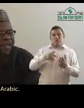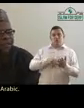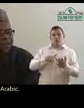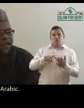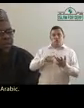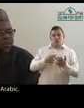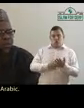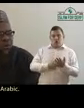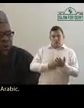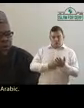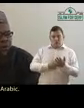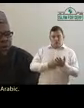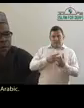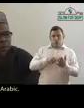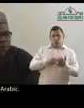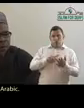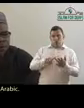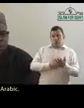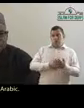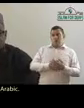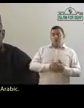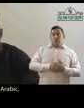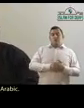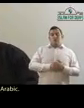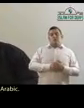of light, An-Nur.